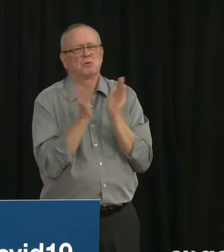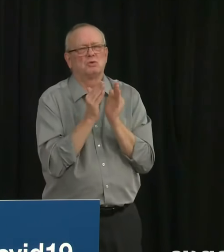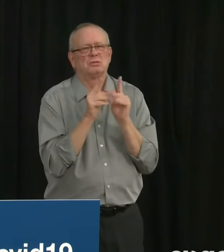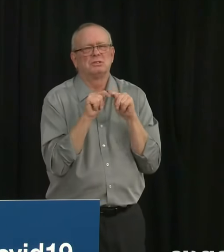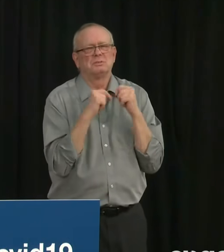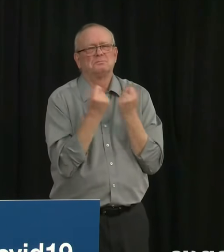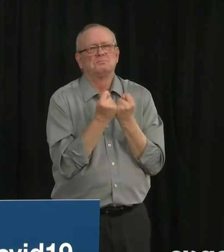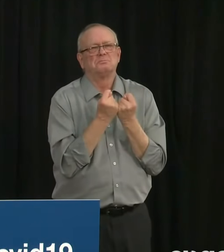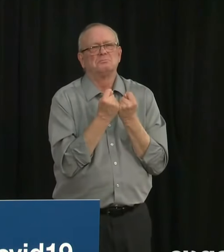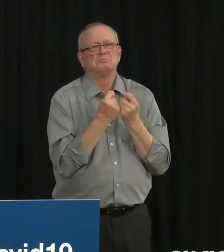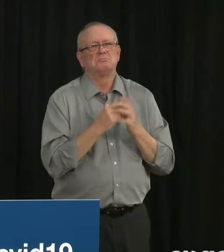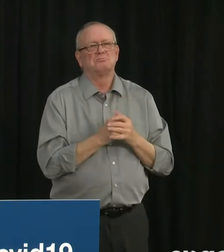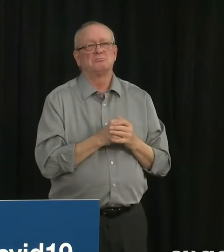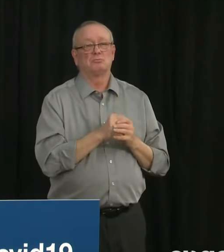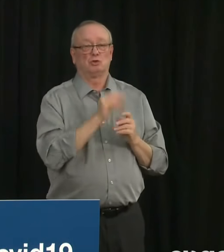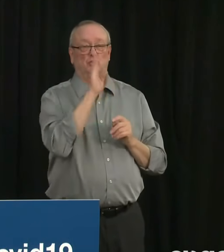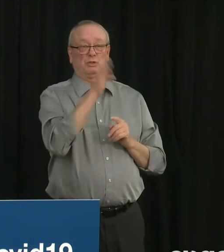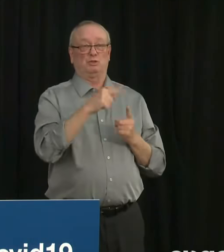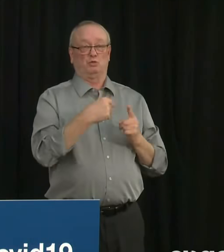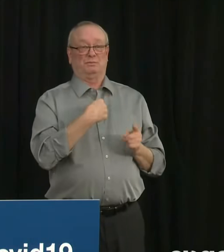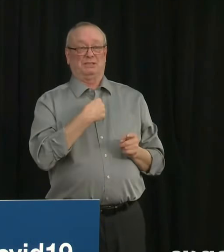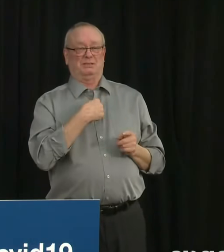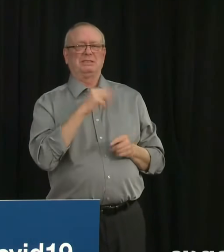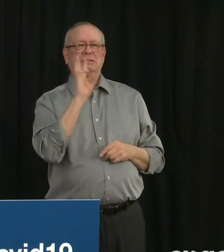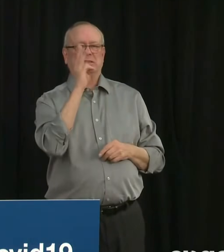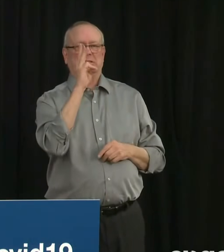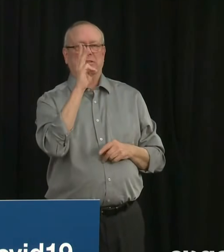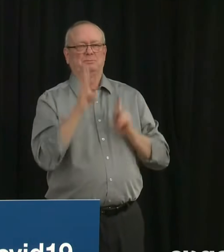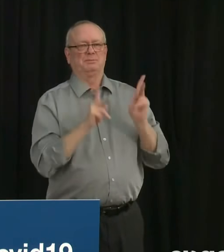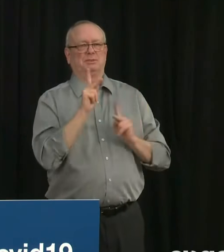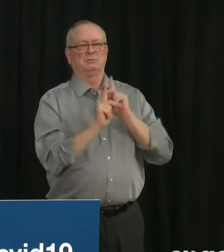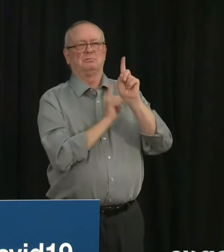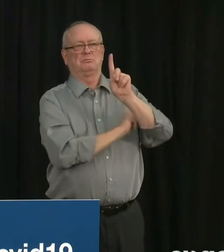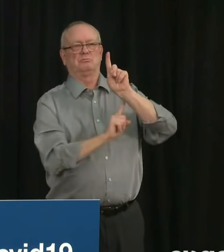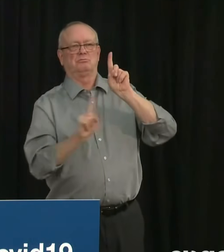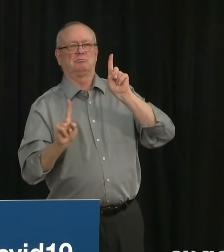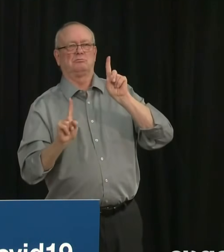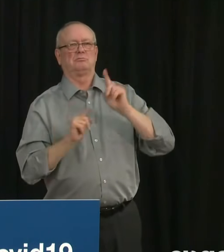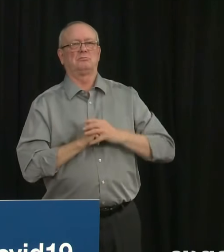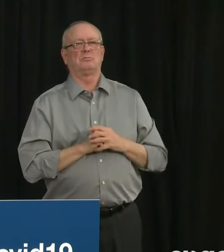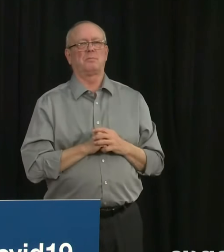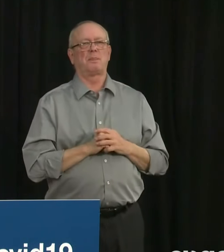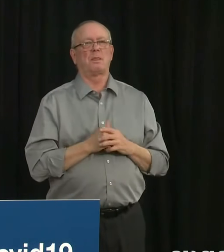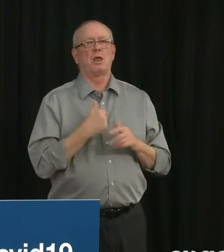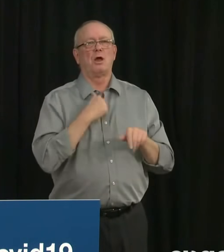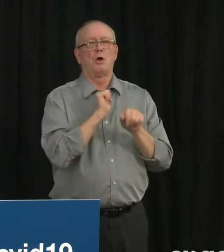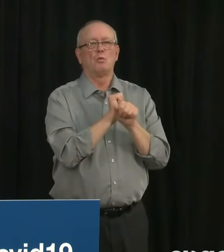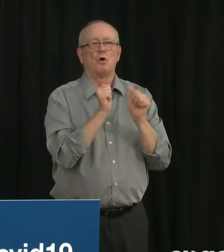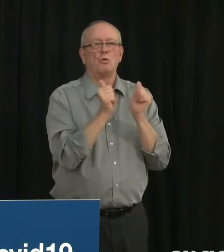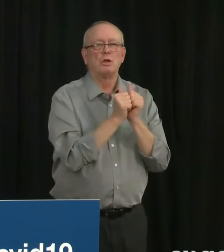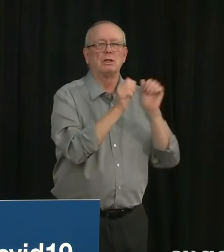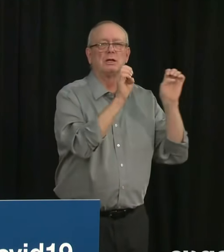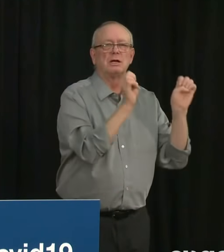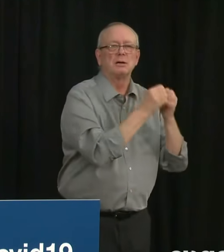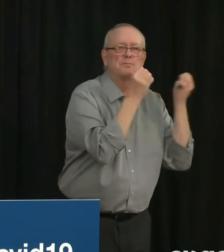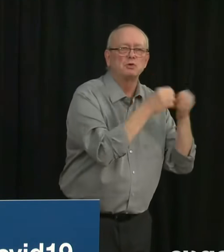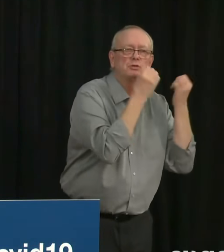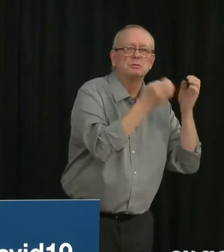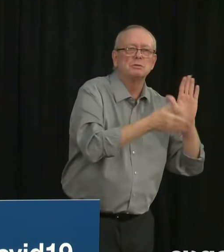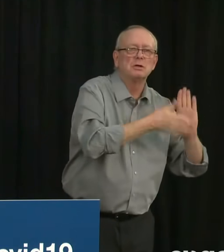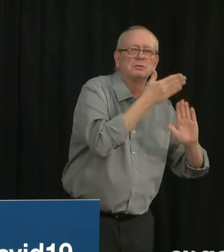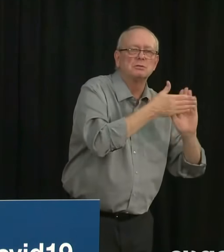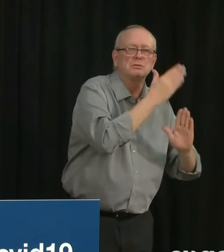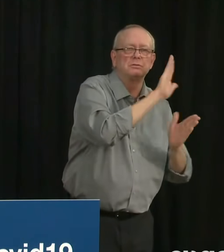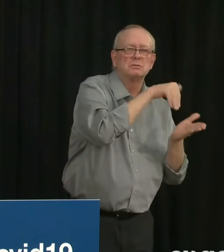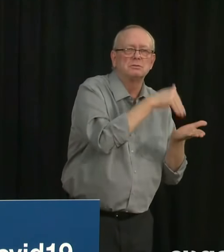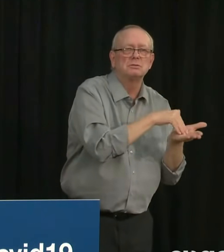about 6 people who directly report to me. However, I work very closely with the Emergency Operations Center and the teams that report to the